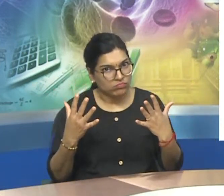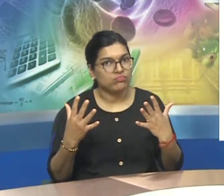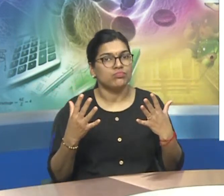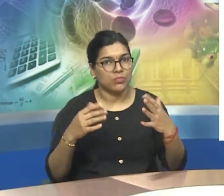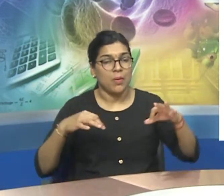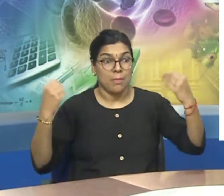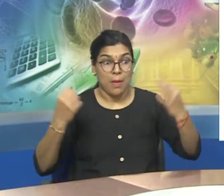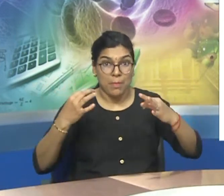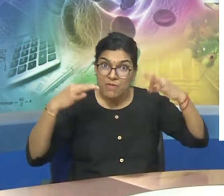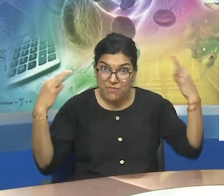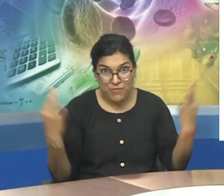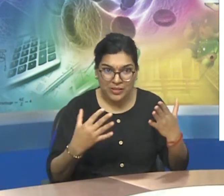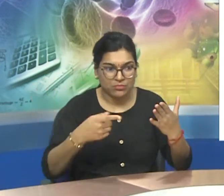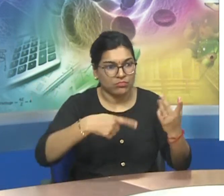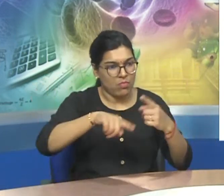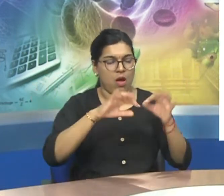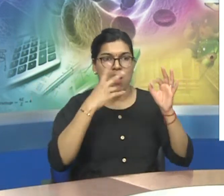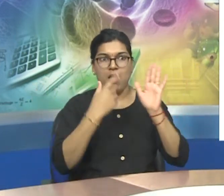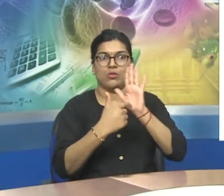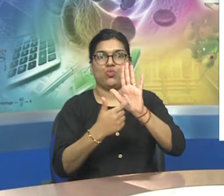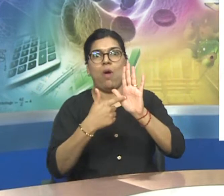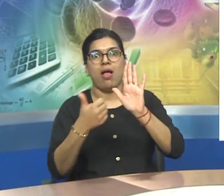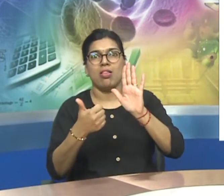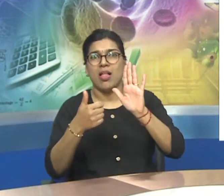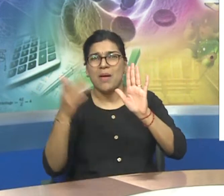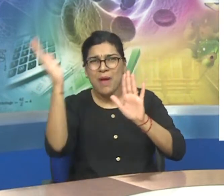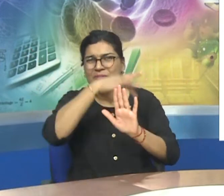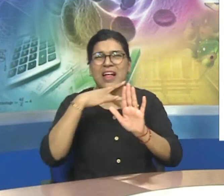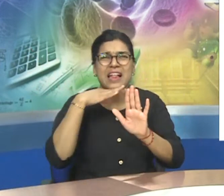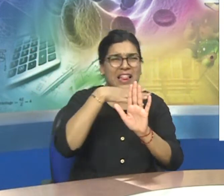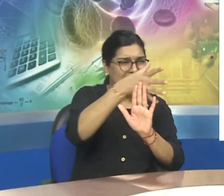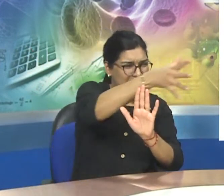and that again is used for the reprinting of the news.